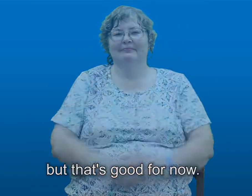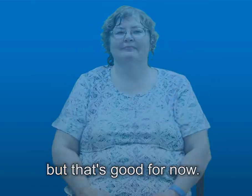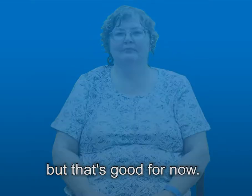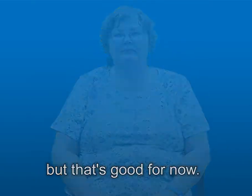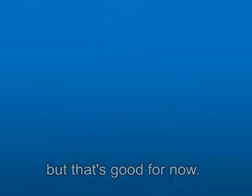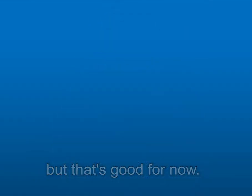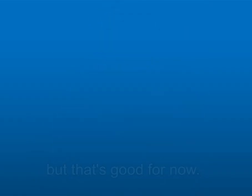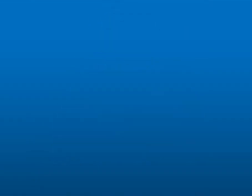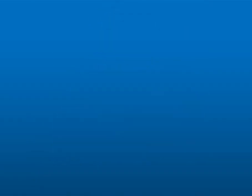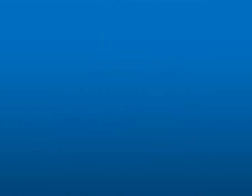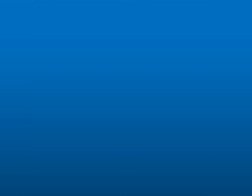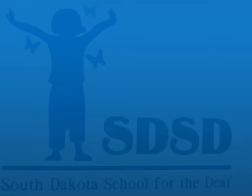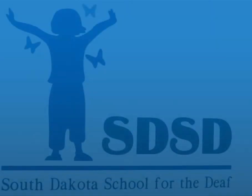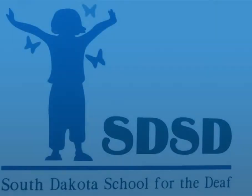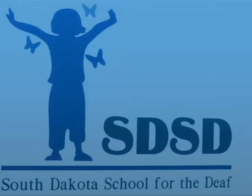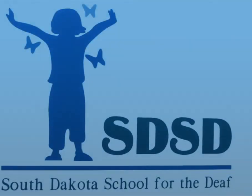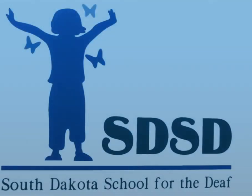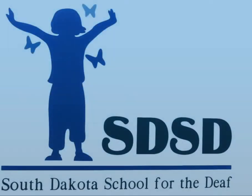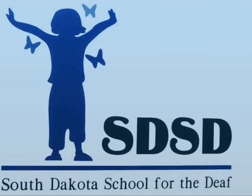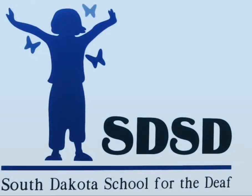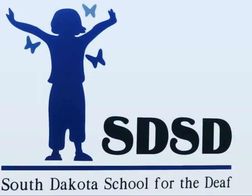I think that's good for them. So that's